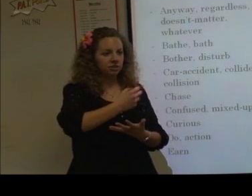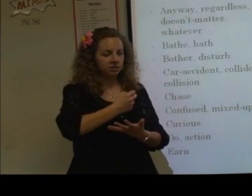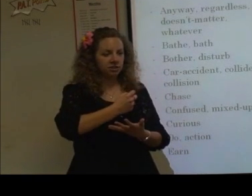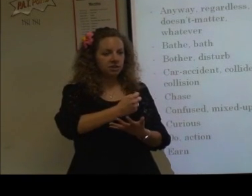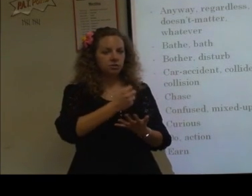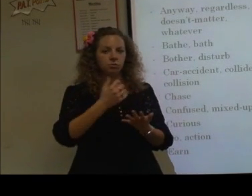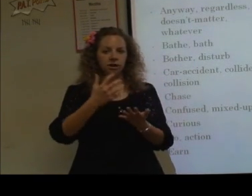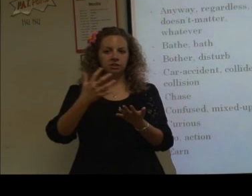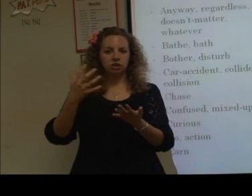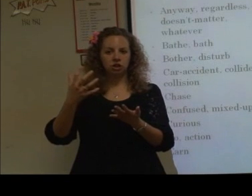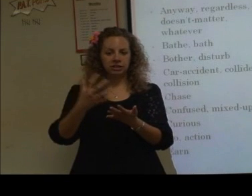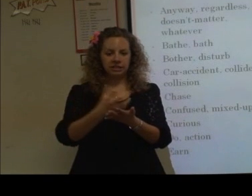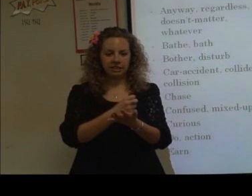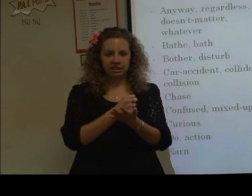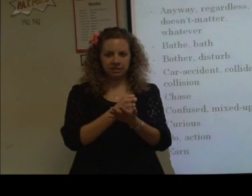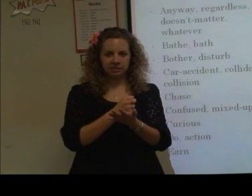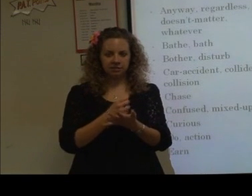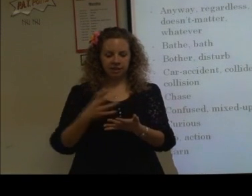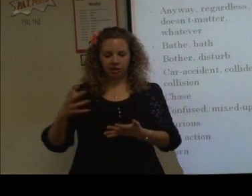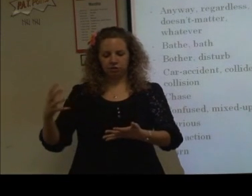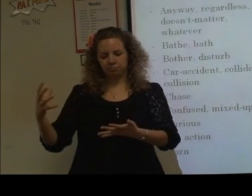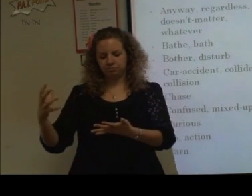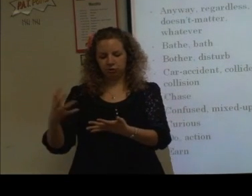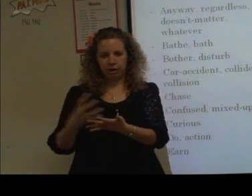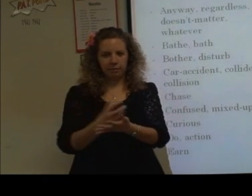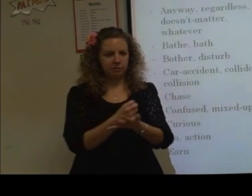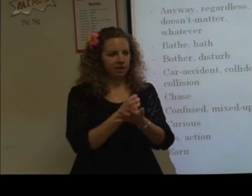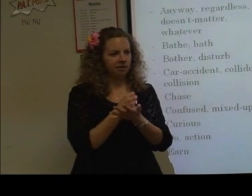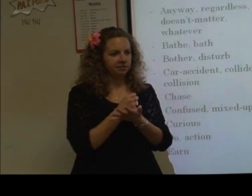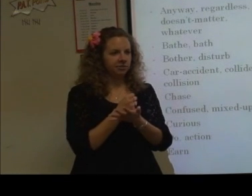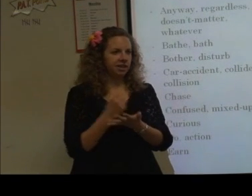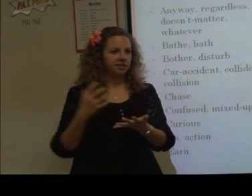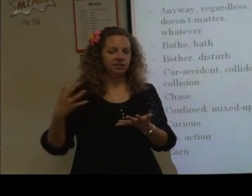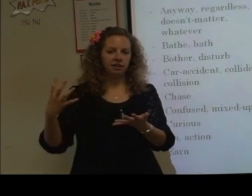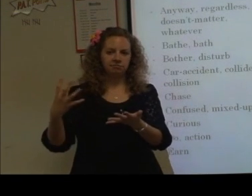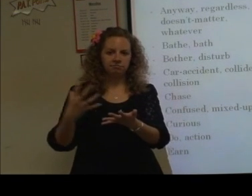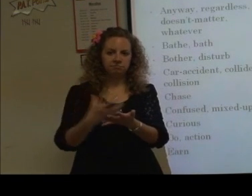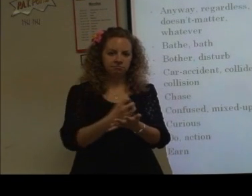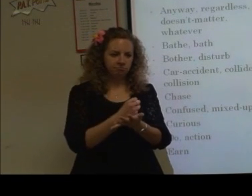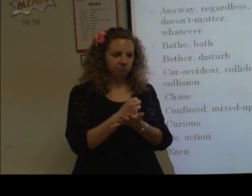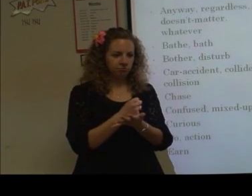fields, whereas earn is like this, like you're grabbing money off the hand like that.